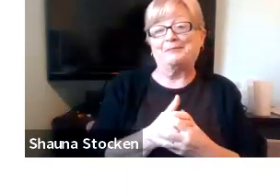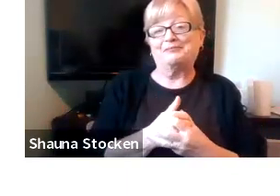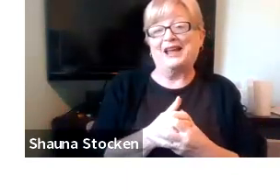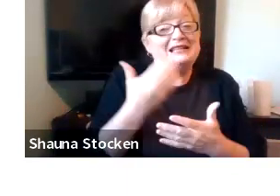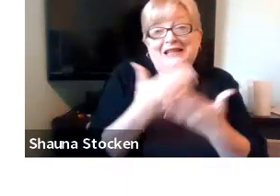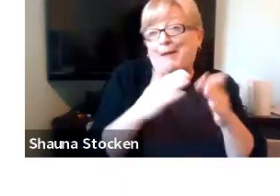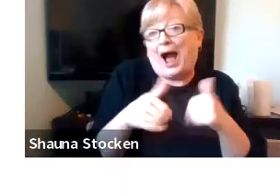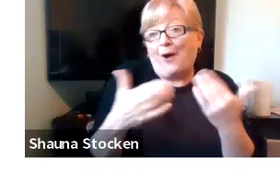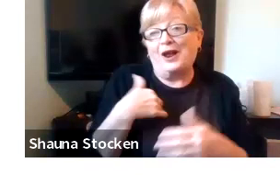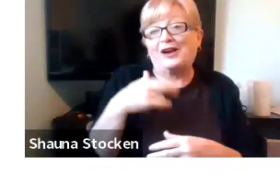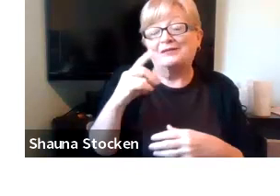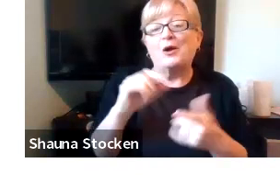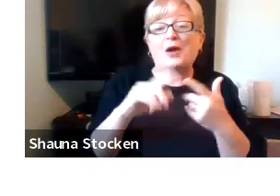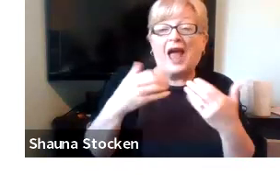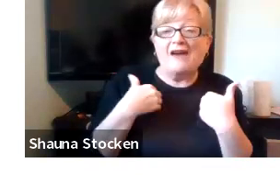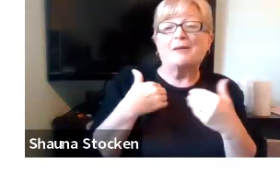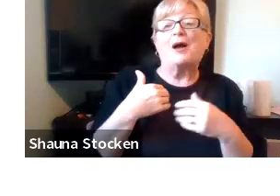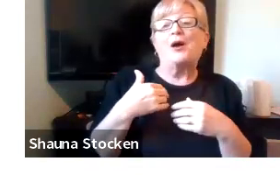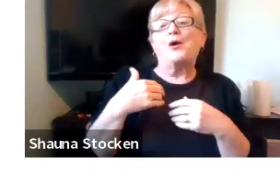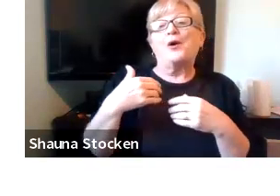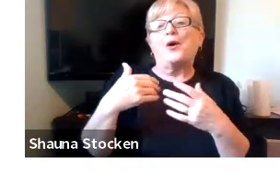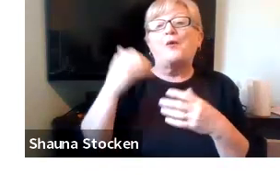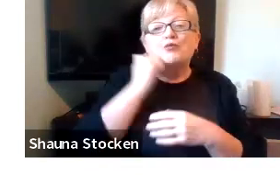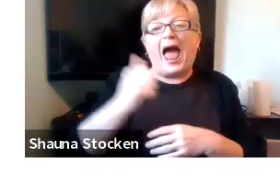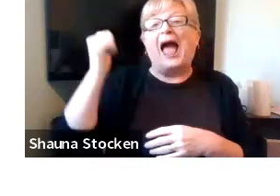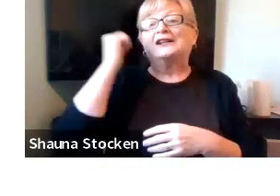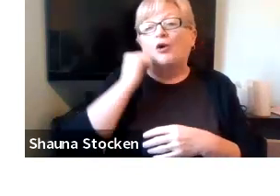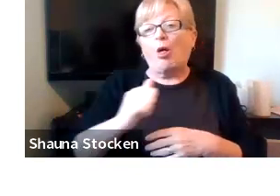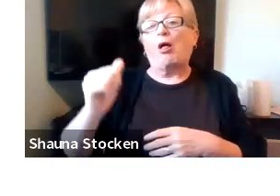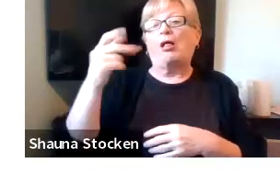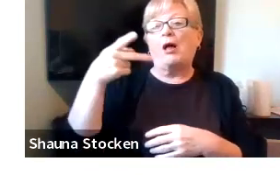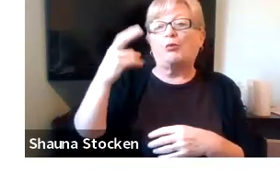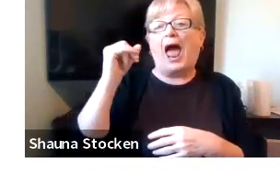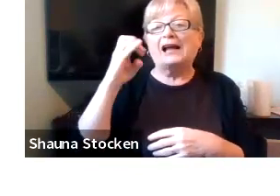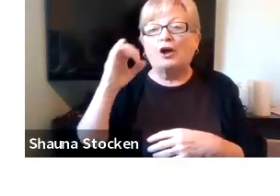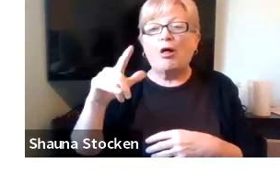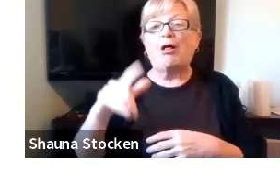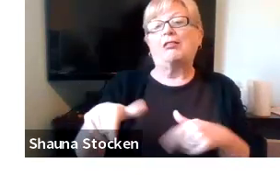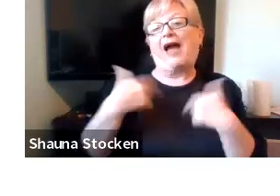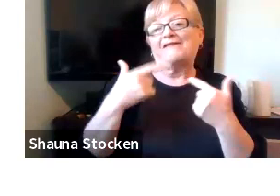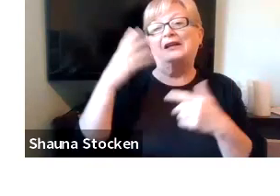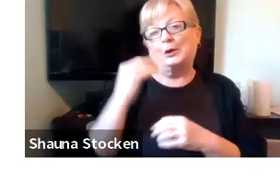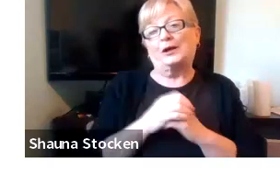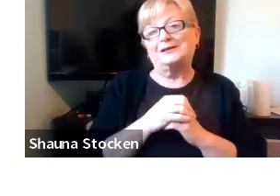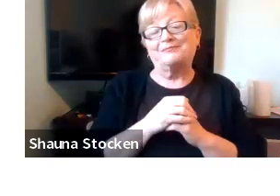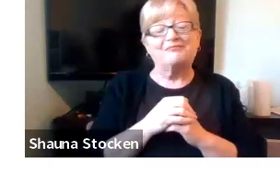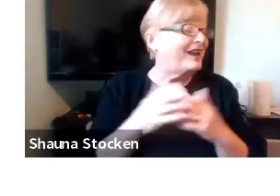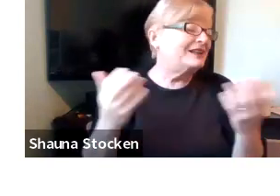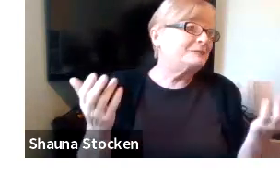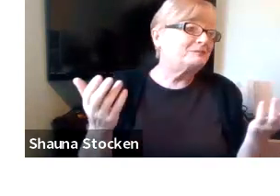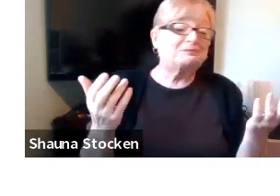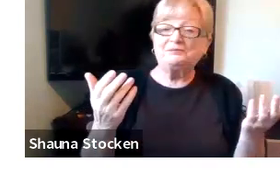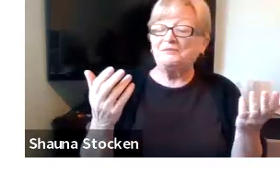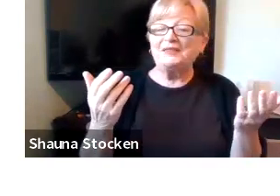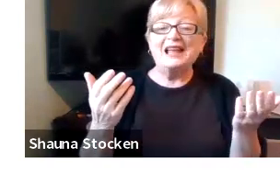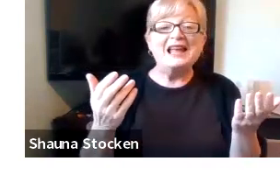some practical life experience that informs the way that we work with folks. I cannot tell what's on this slide